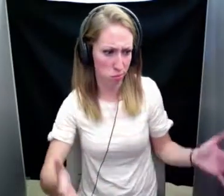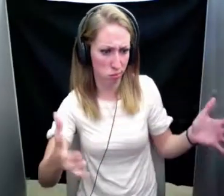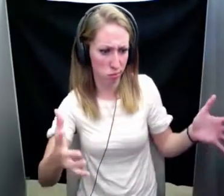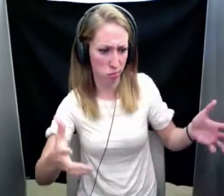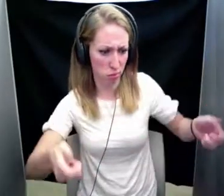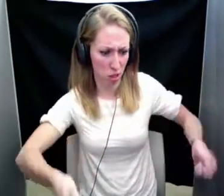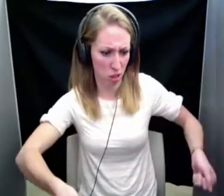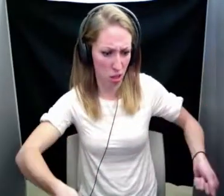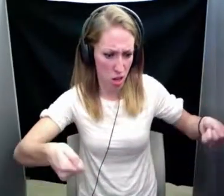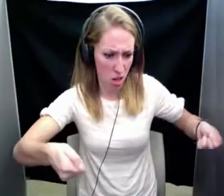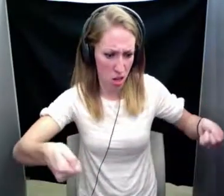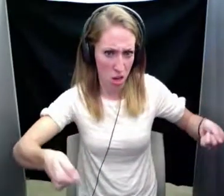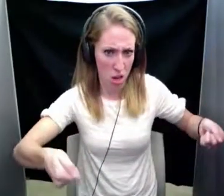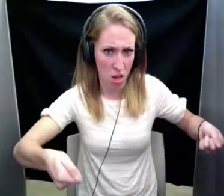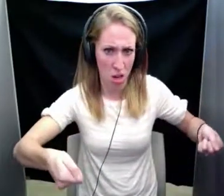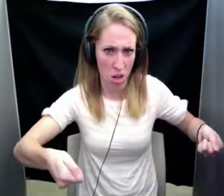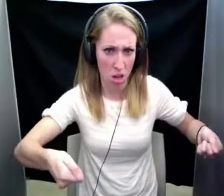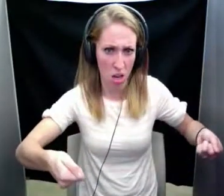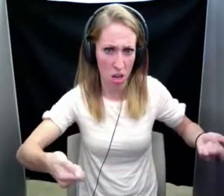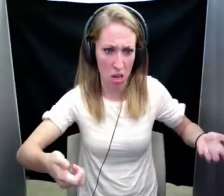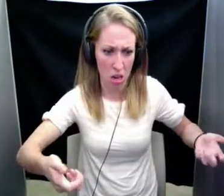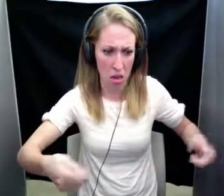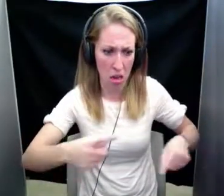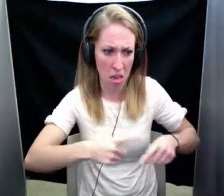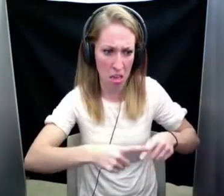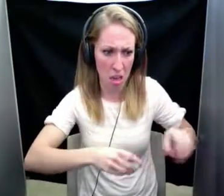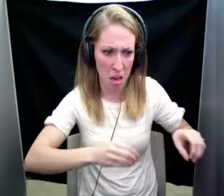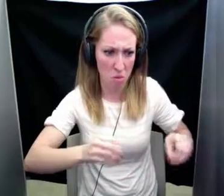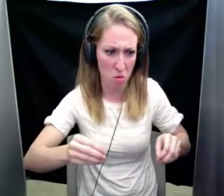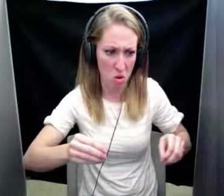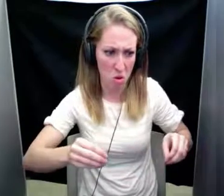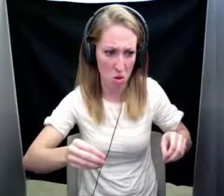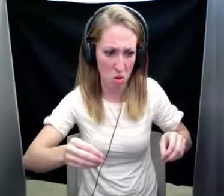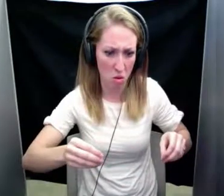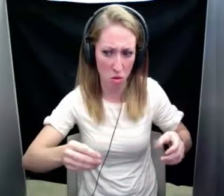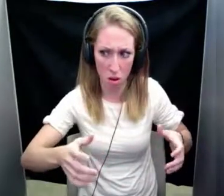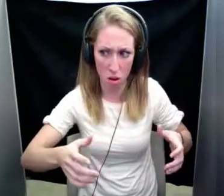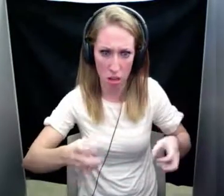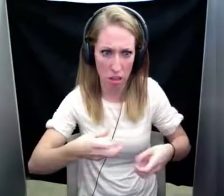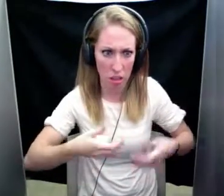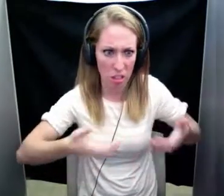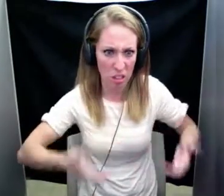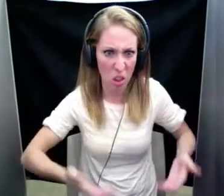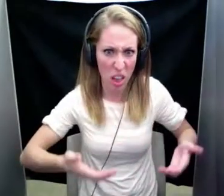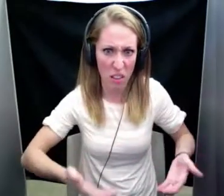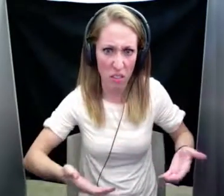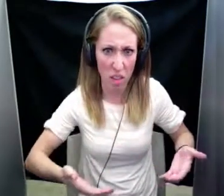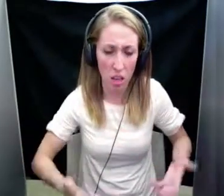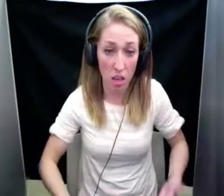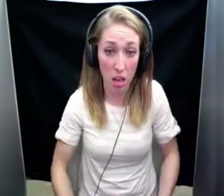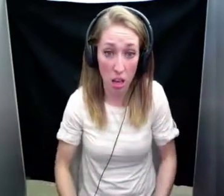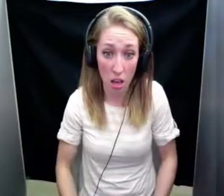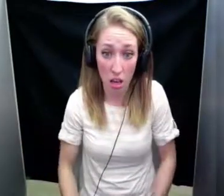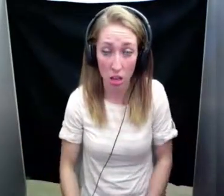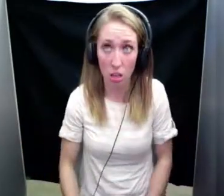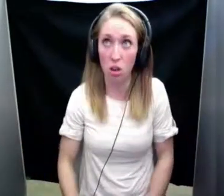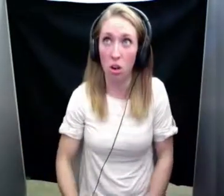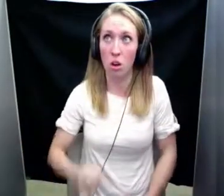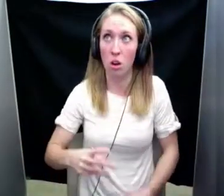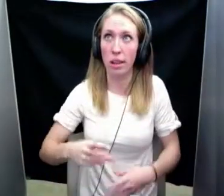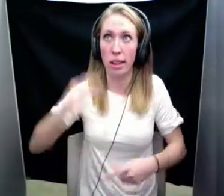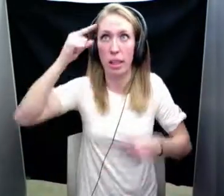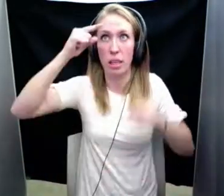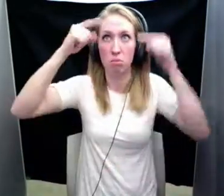huge cast iron, and he couldn't even budge it. So he had to think really fast. After Biddy had an idea, and he